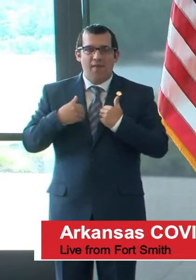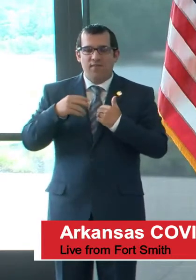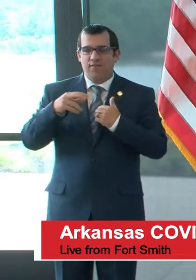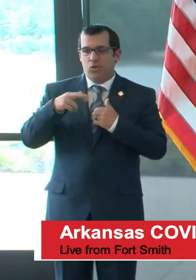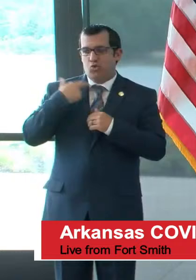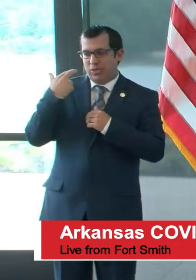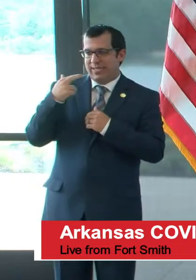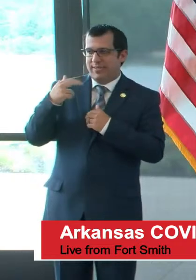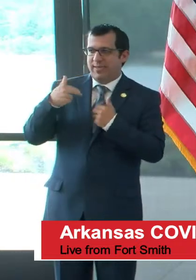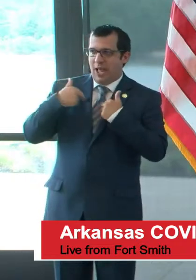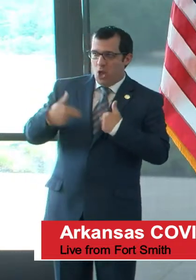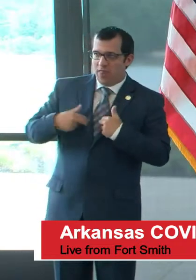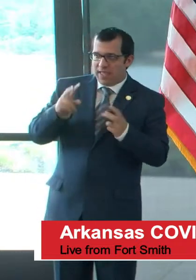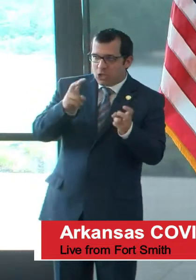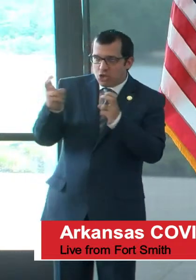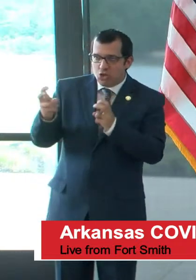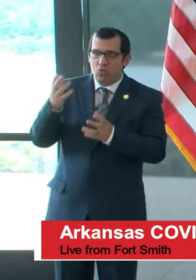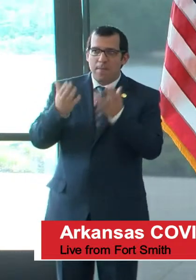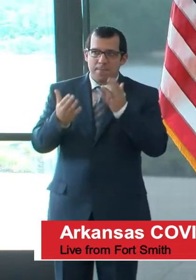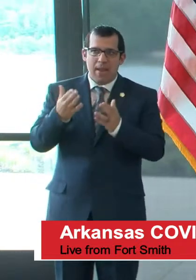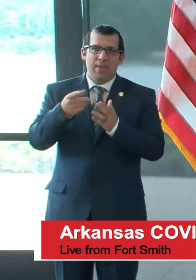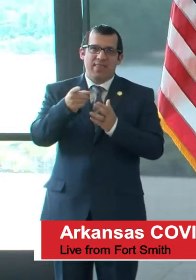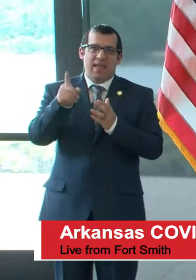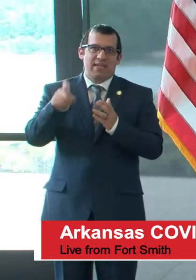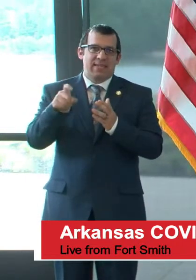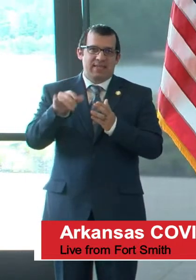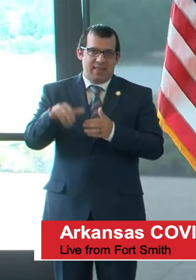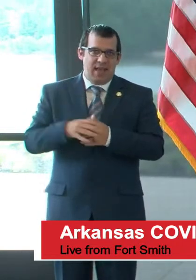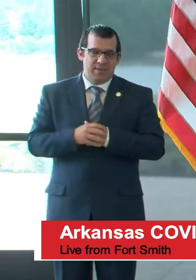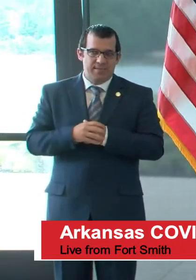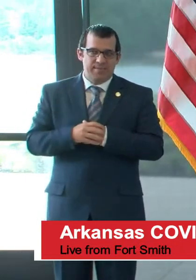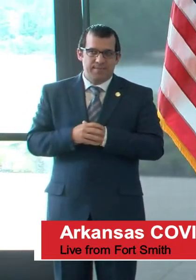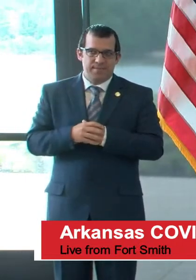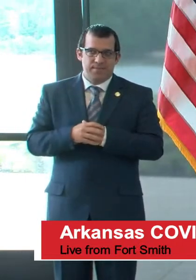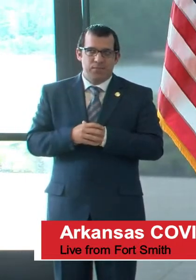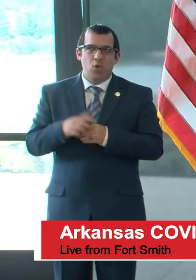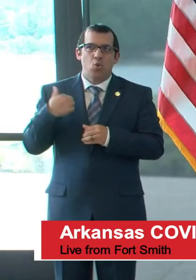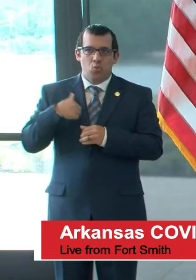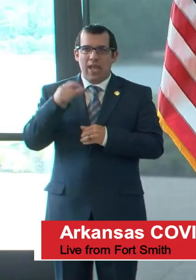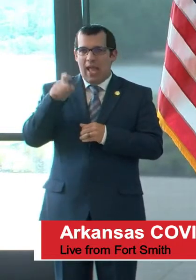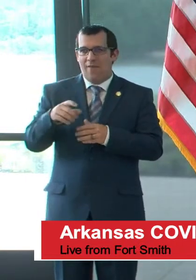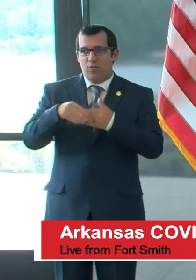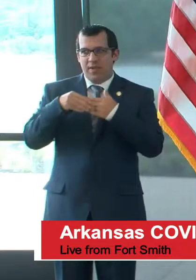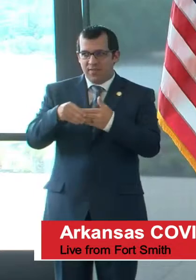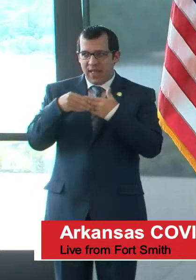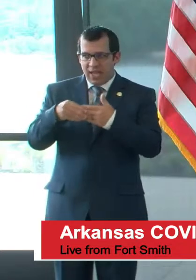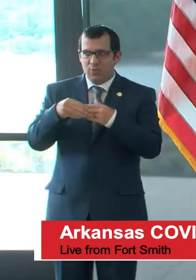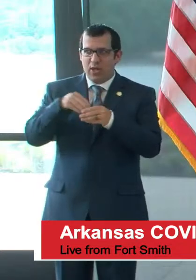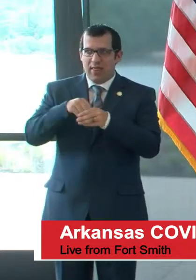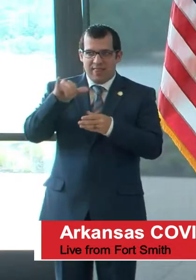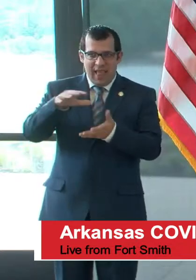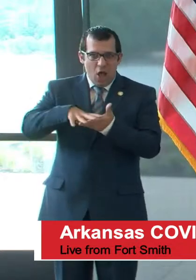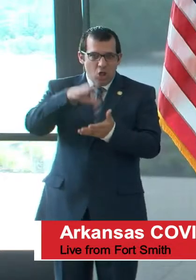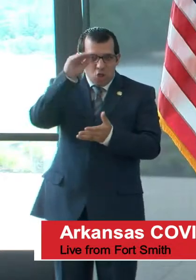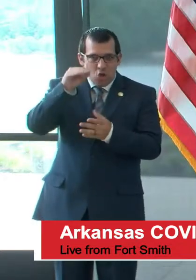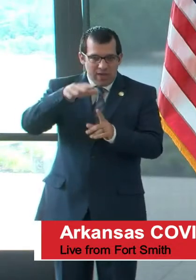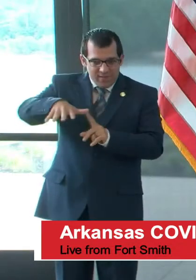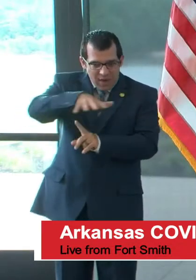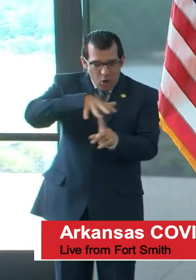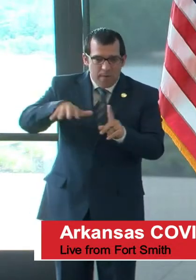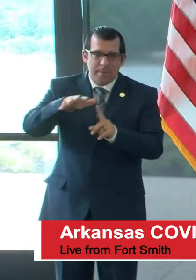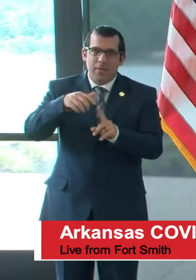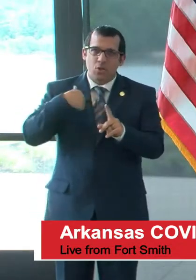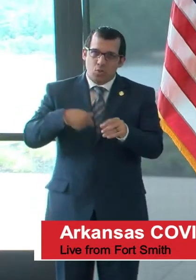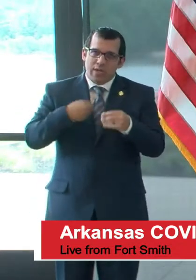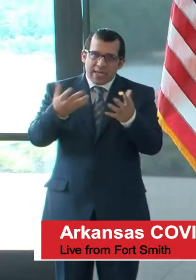vulnerable health issues that might necessitate that. So we have to be flexible in this learning environment.